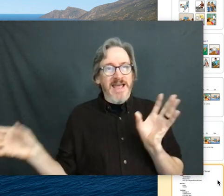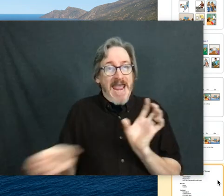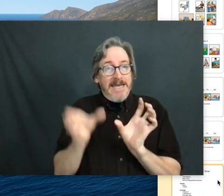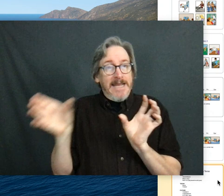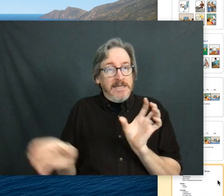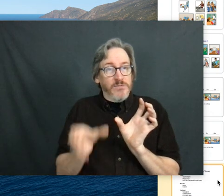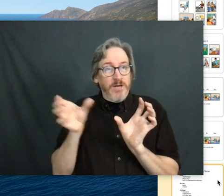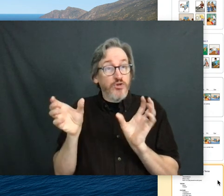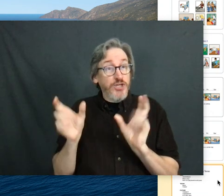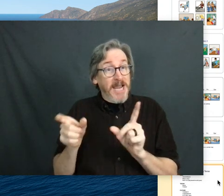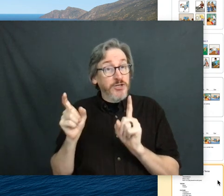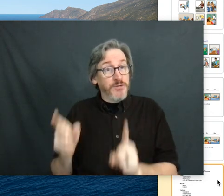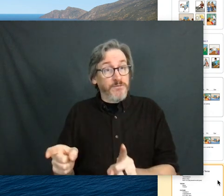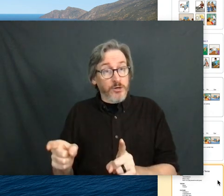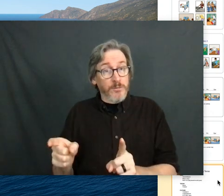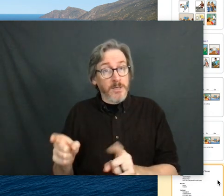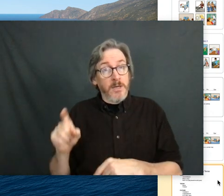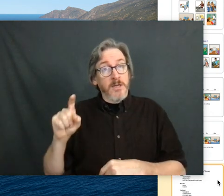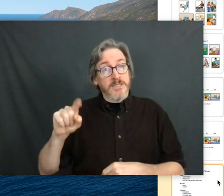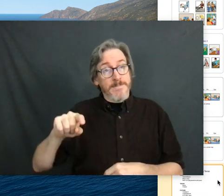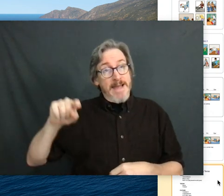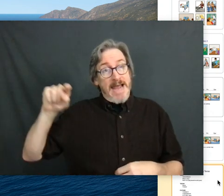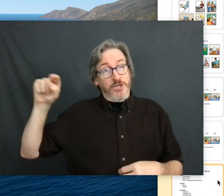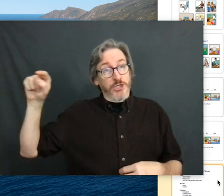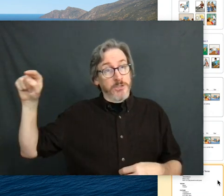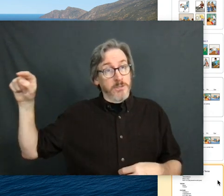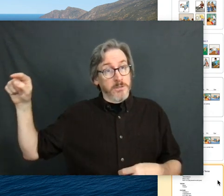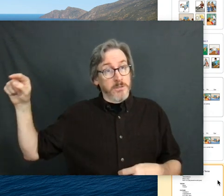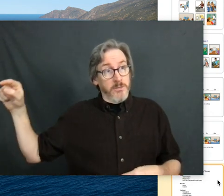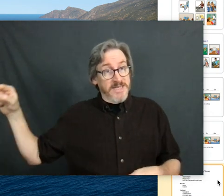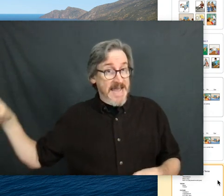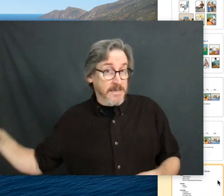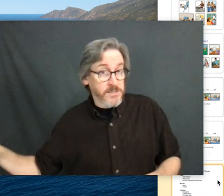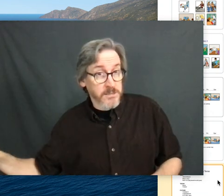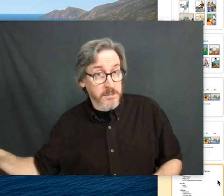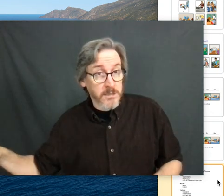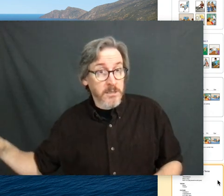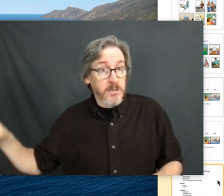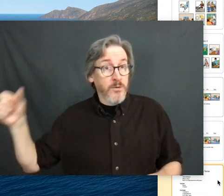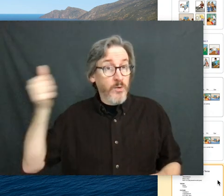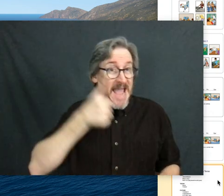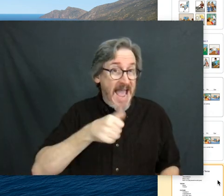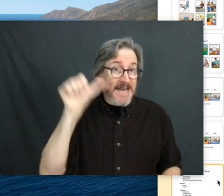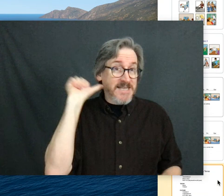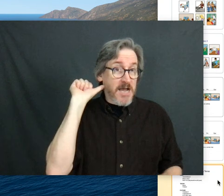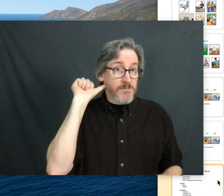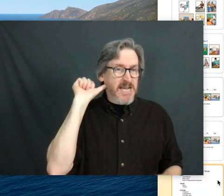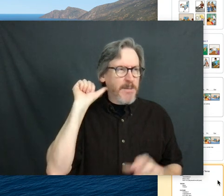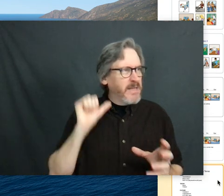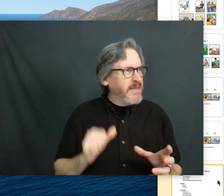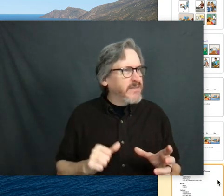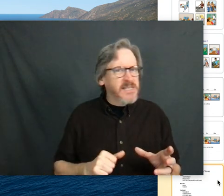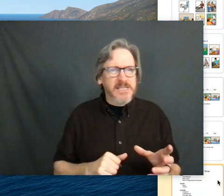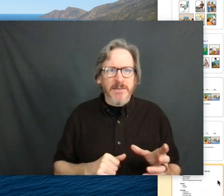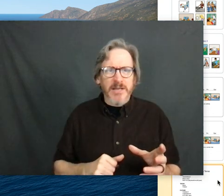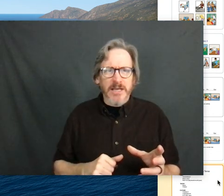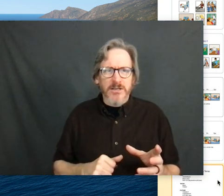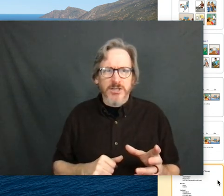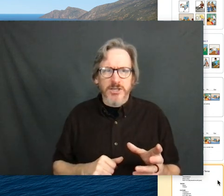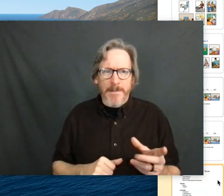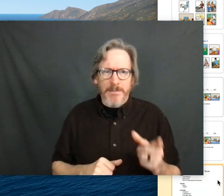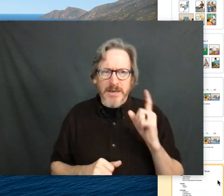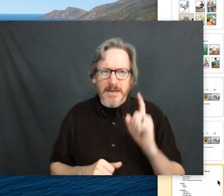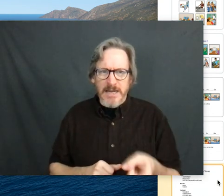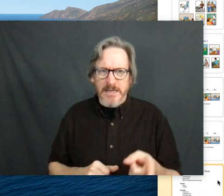have endings. We don't change the verb to match the tense. We add a time sign. I believe it's the same thing